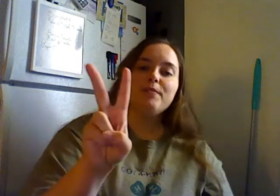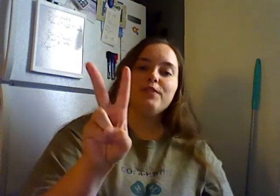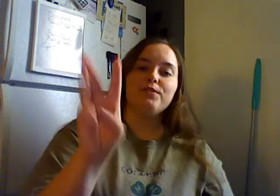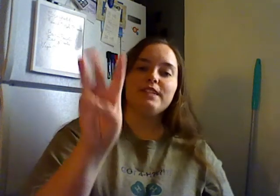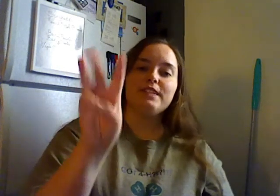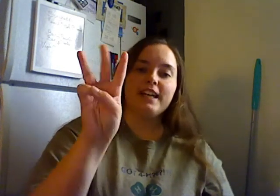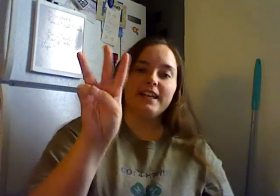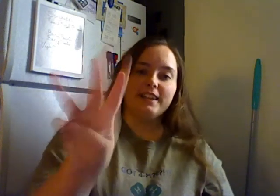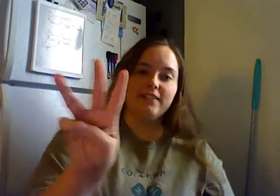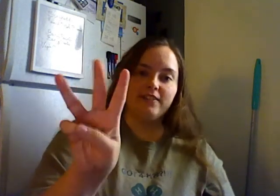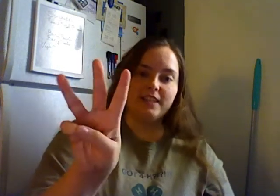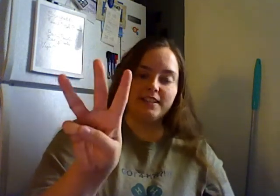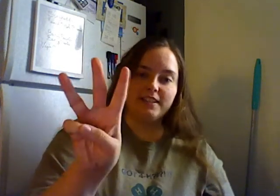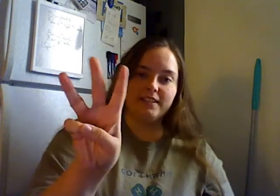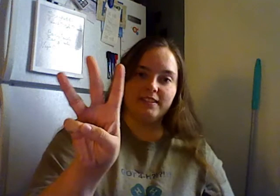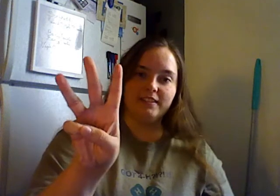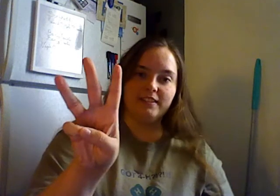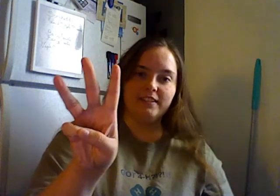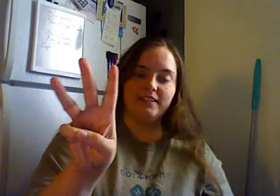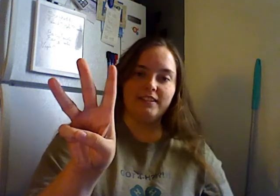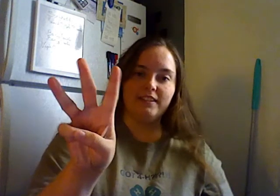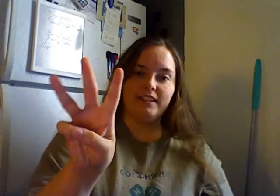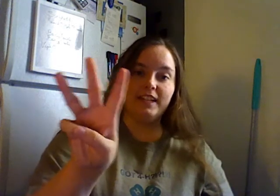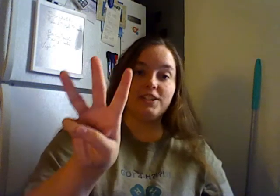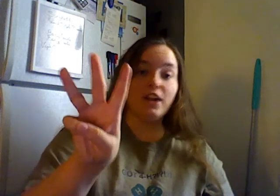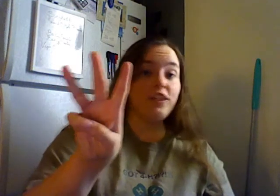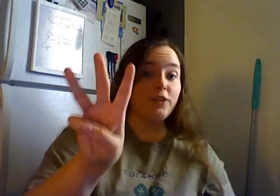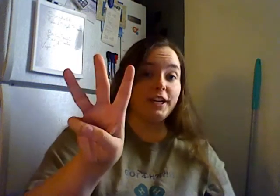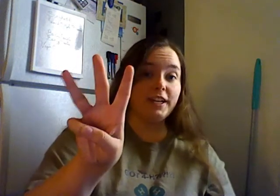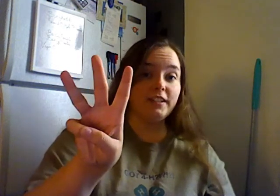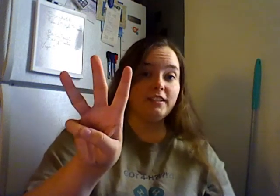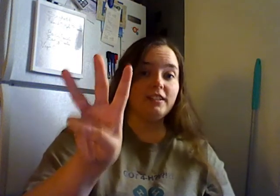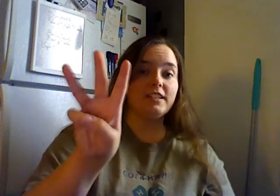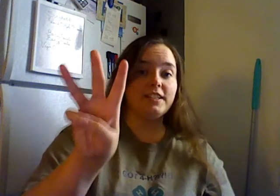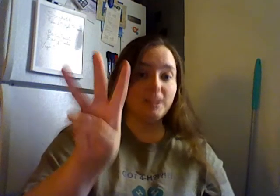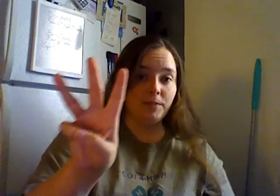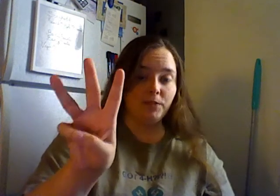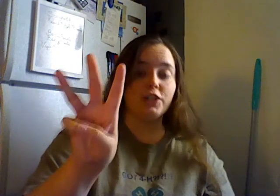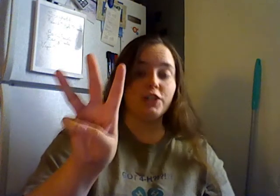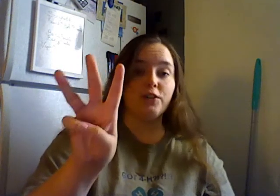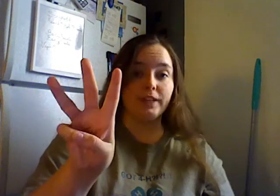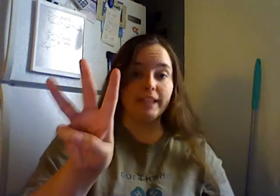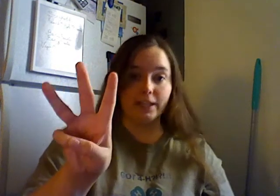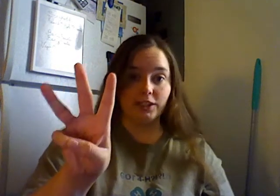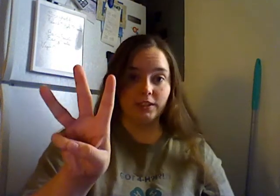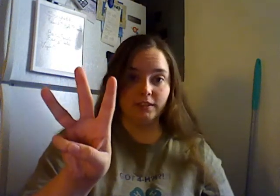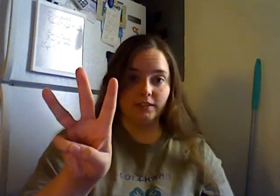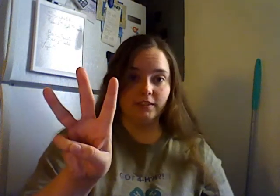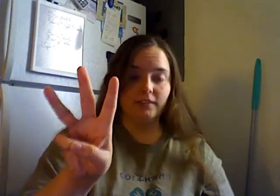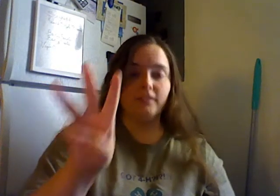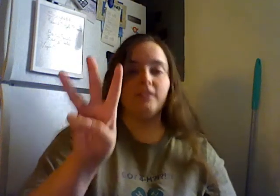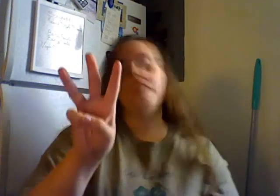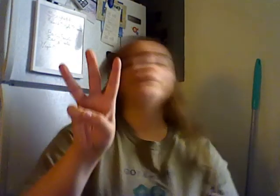W is like this. It's not 3, this is W. I'll show you 3 later.